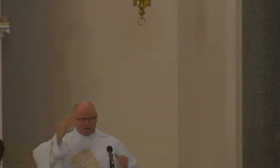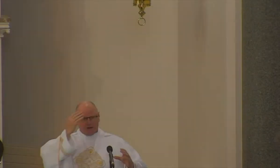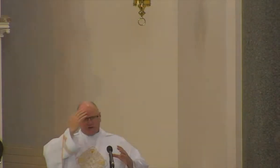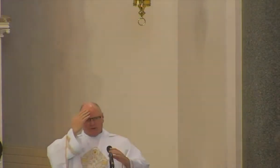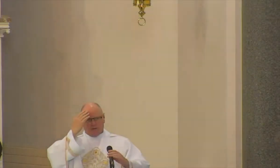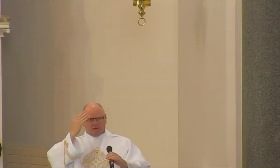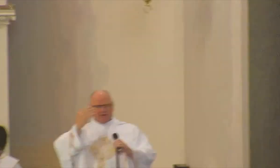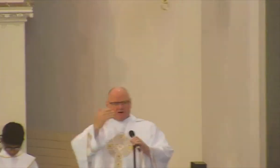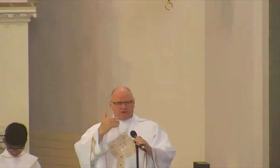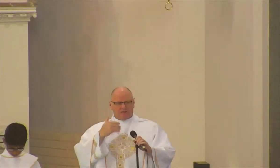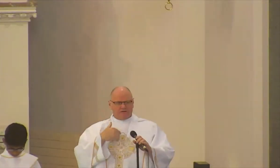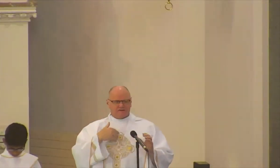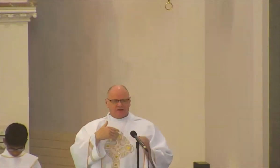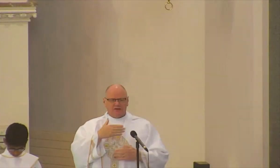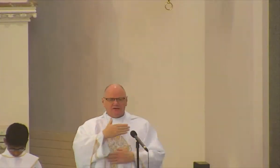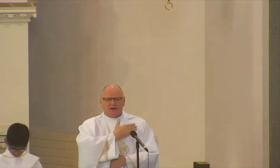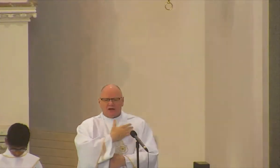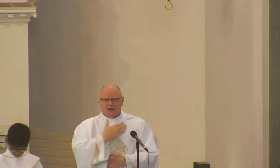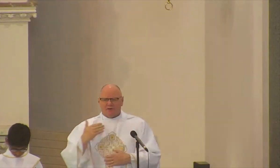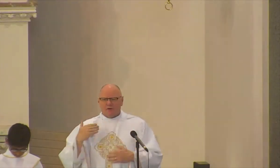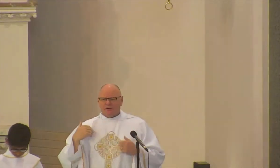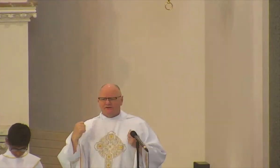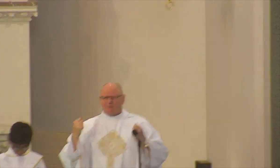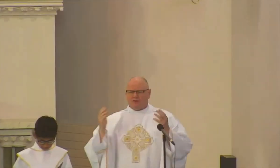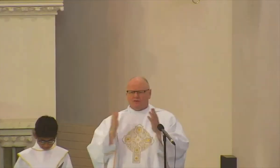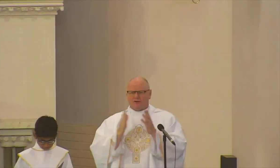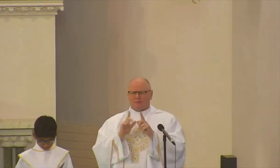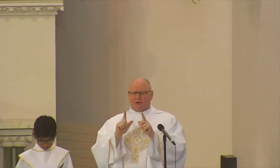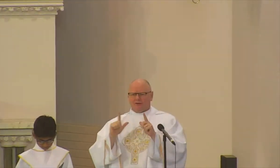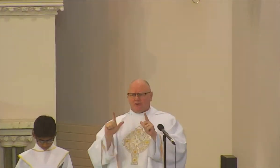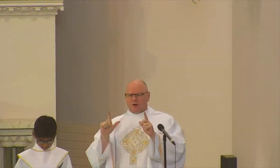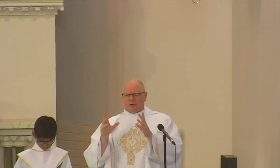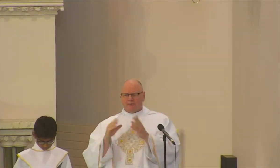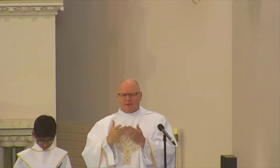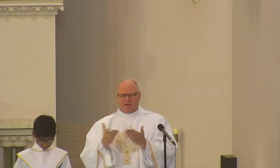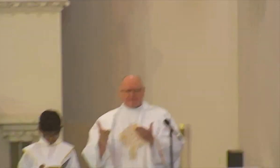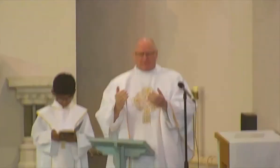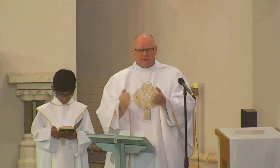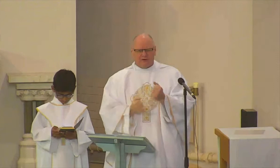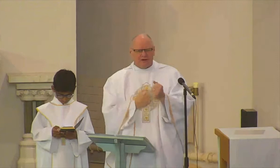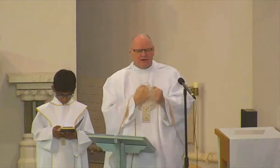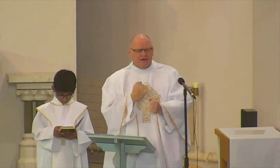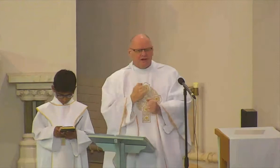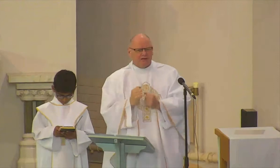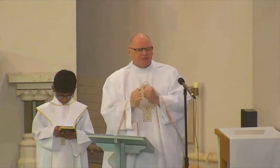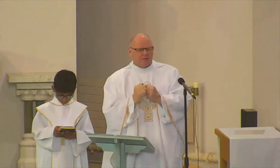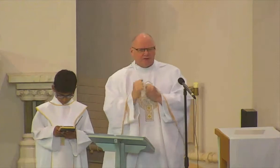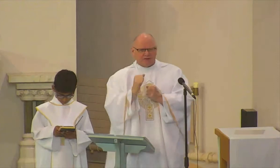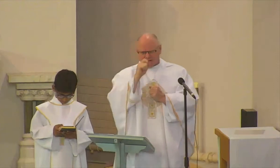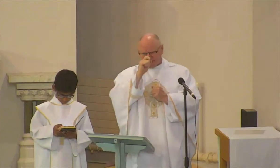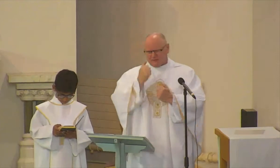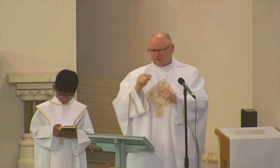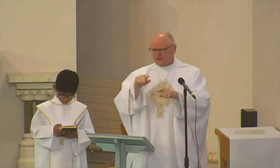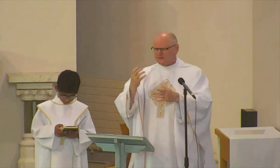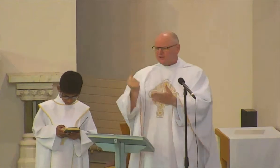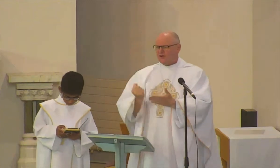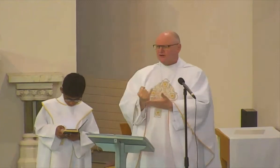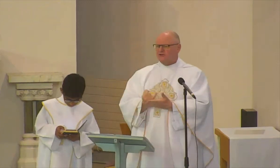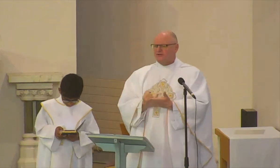In the name of the Father, and of the Son, and of the Holy Spirit. Amen. The Lord be with you. My brothers and sisters, let us acknowledge our sins